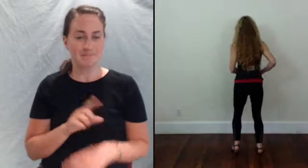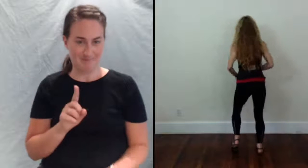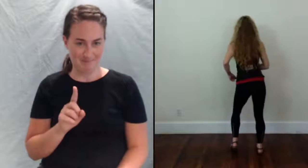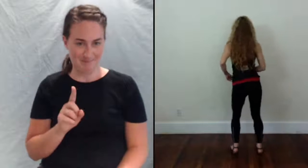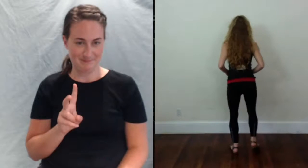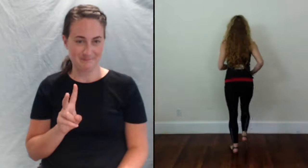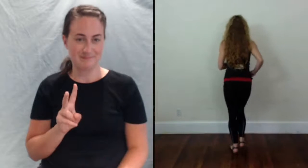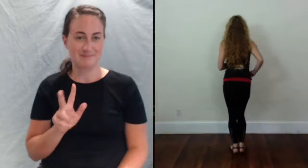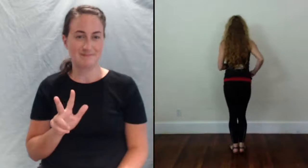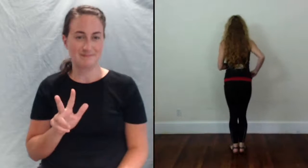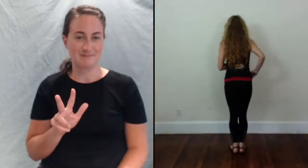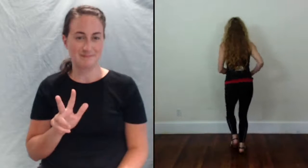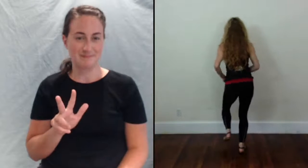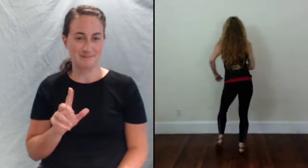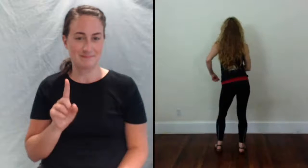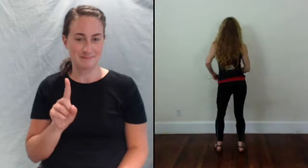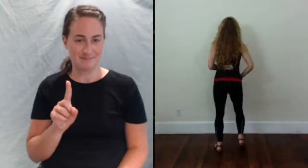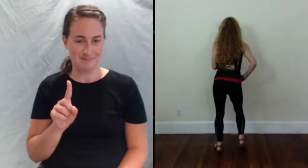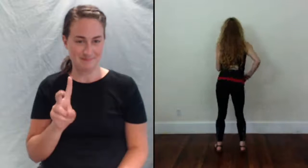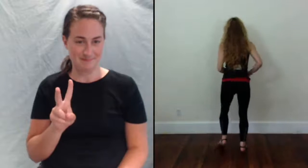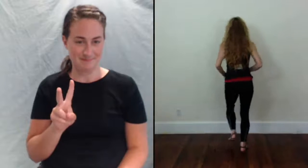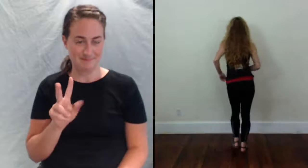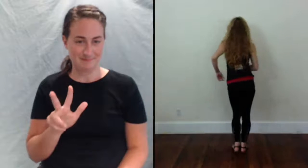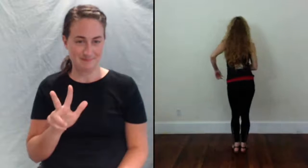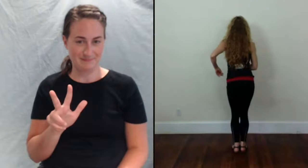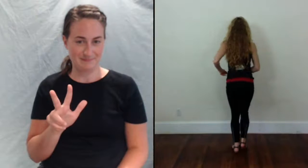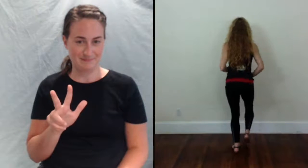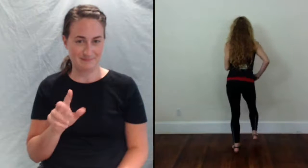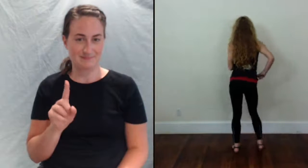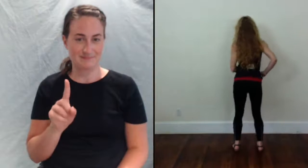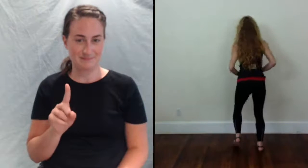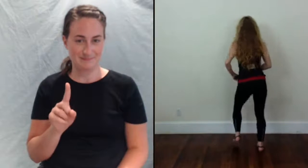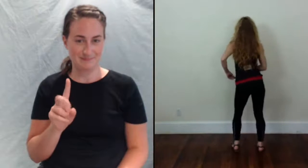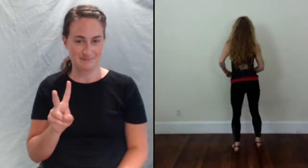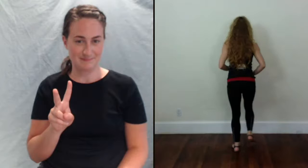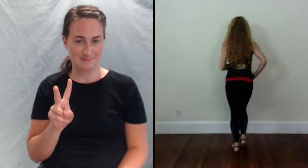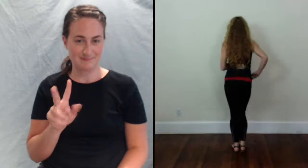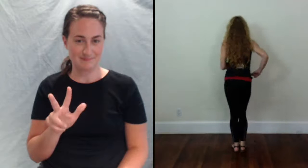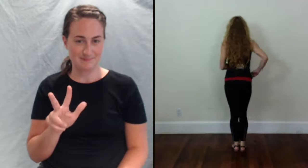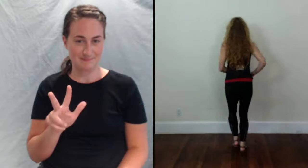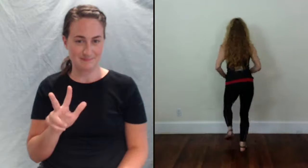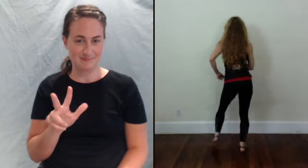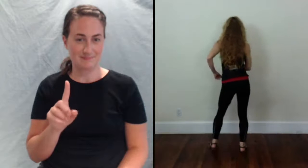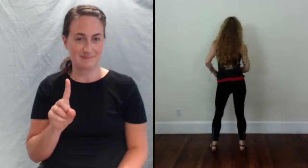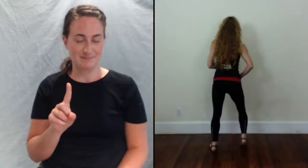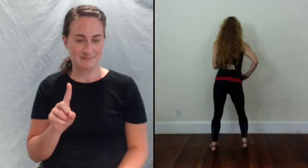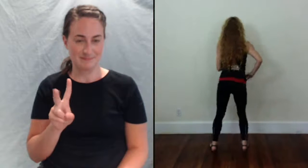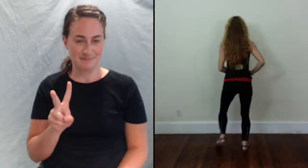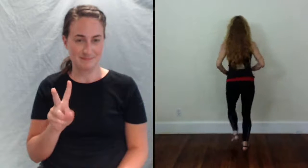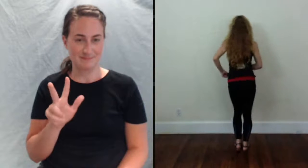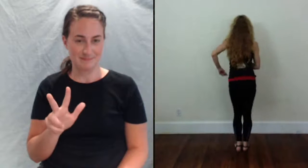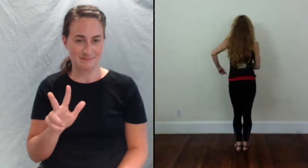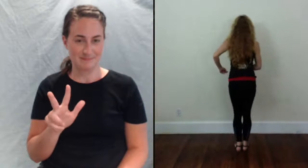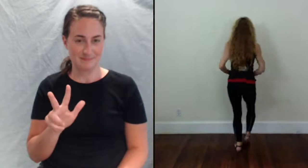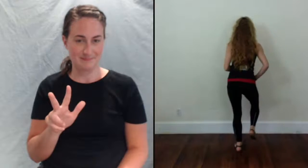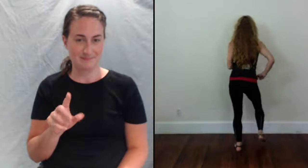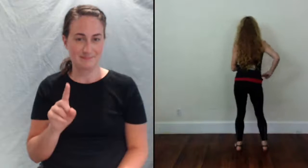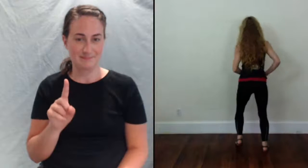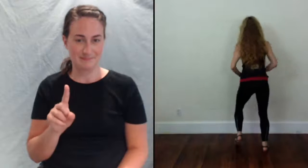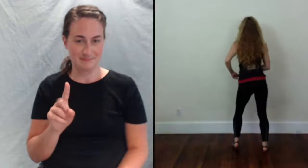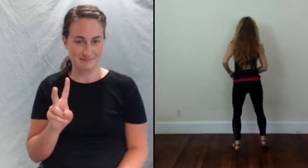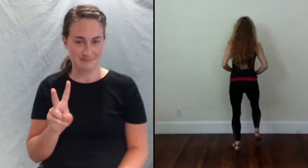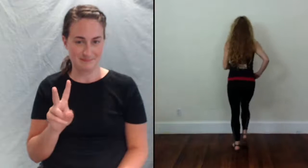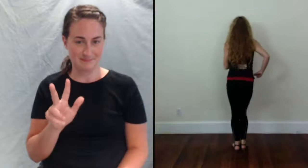and together. And side and together. And side and together. And side and together.